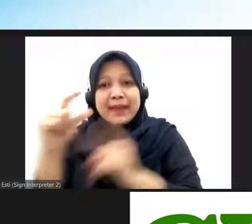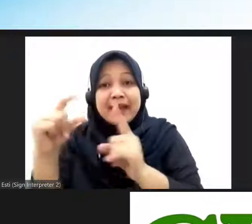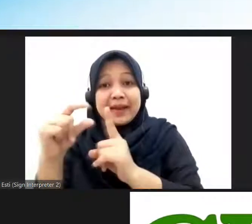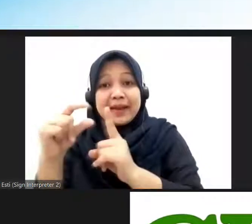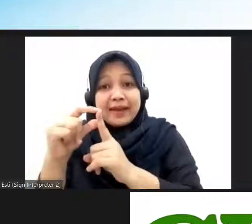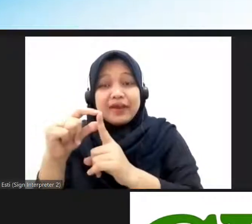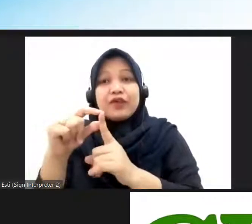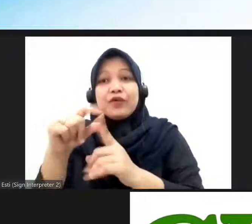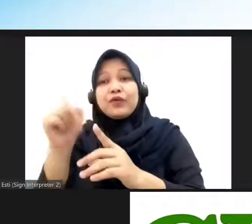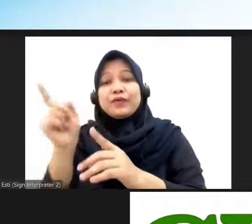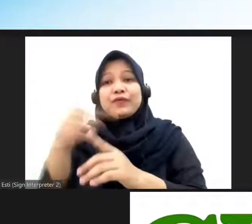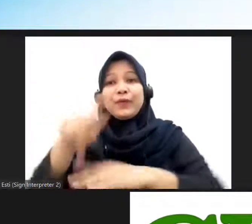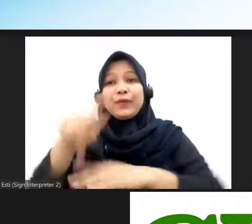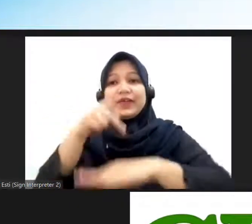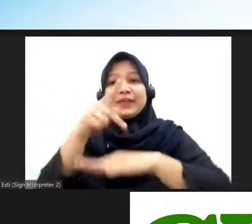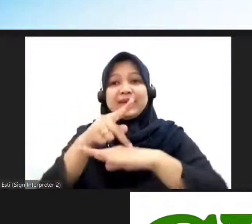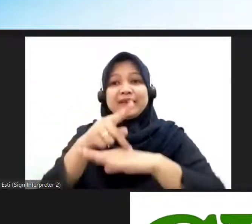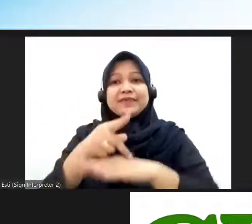moment.